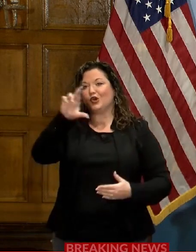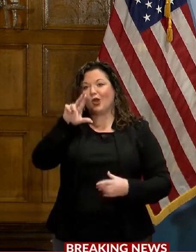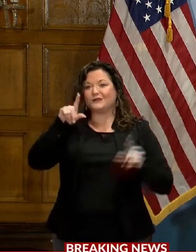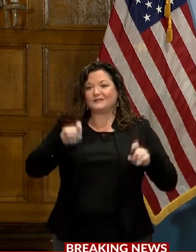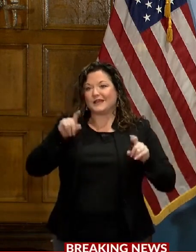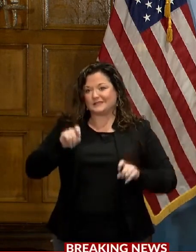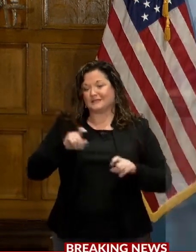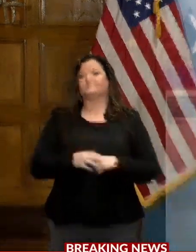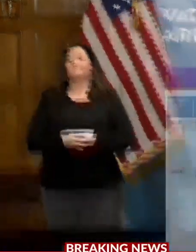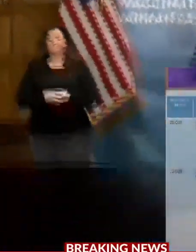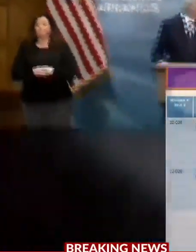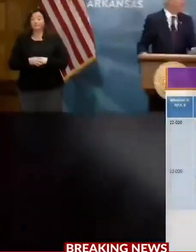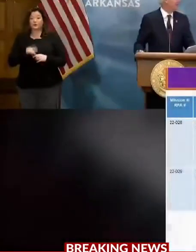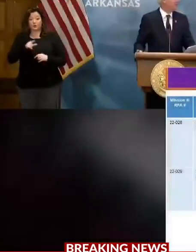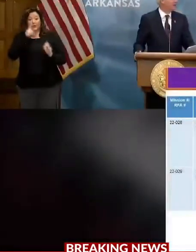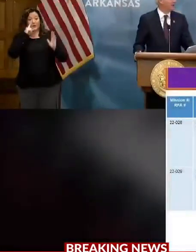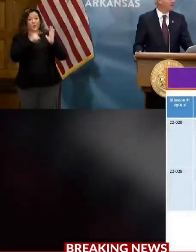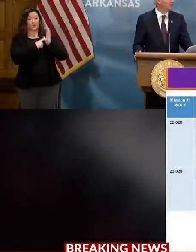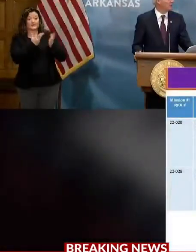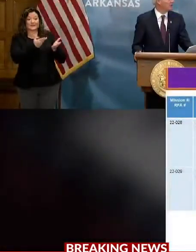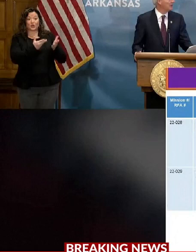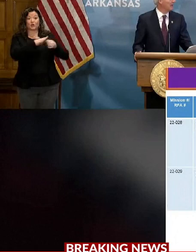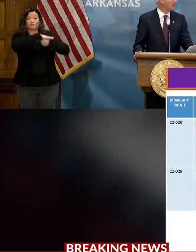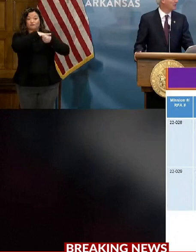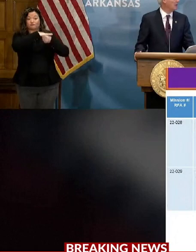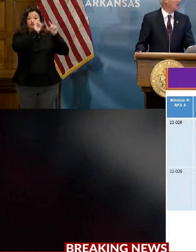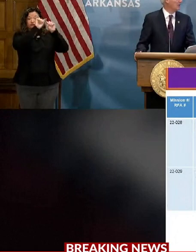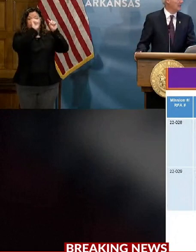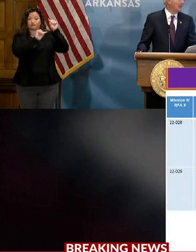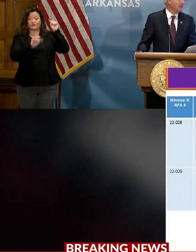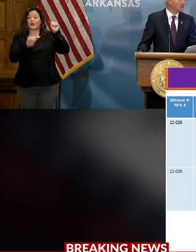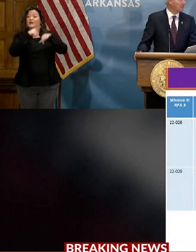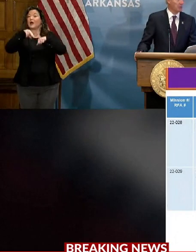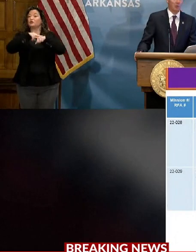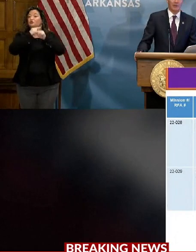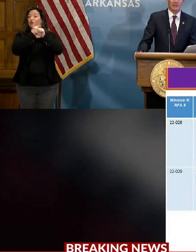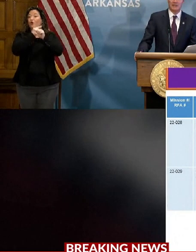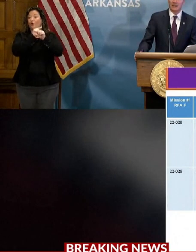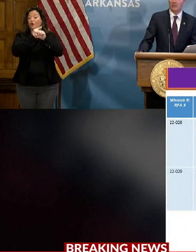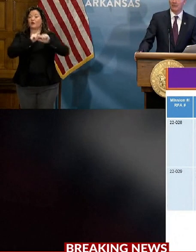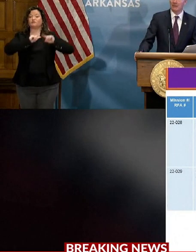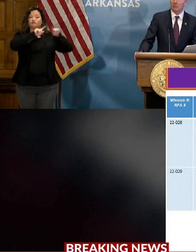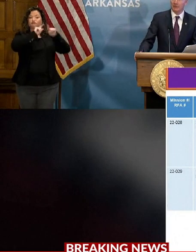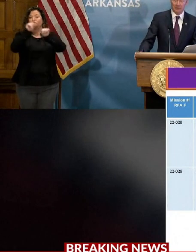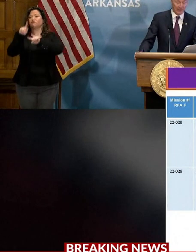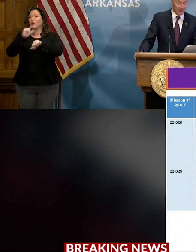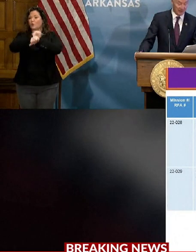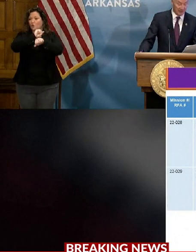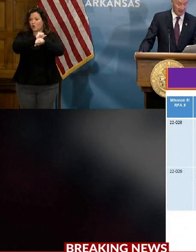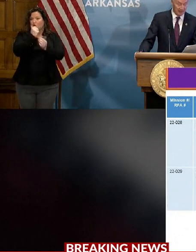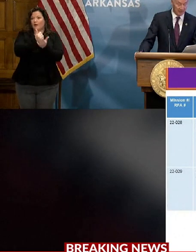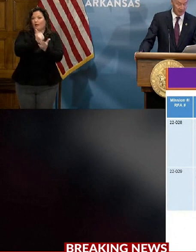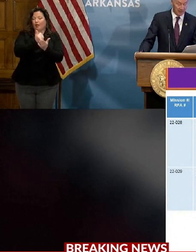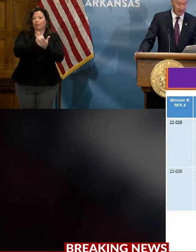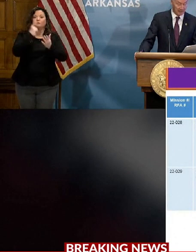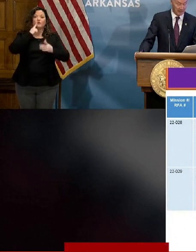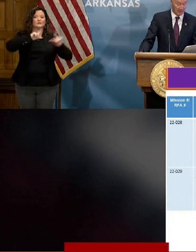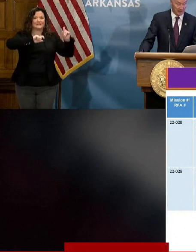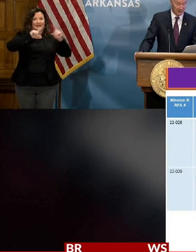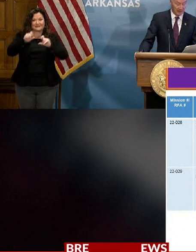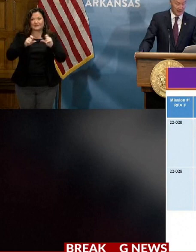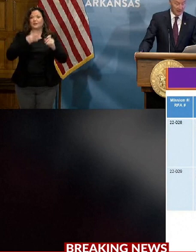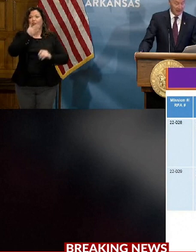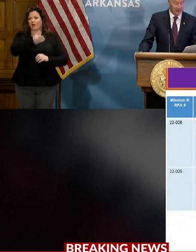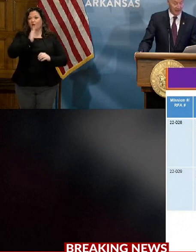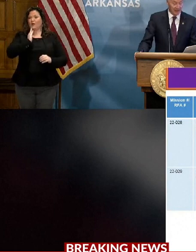can see here the different areas in which the National Guard is deployed in helping with testing through our